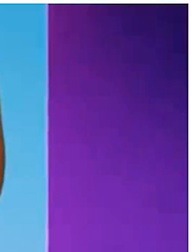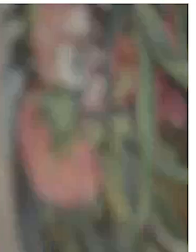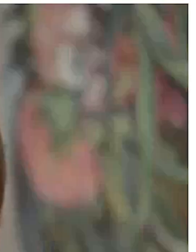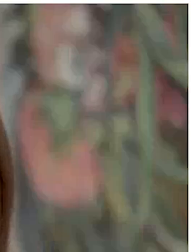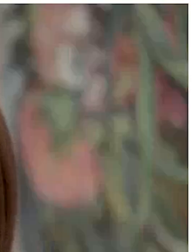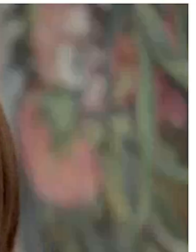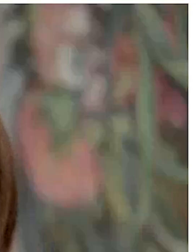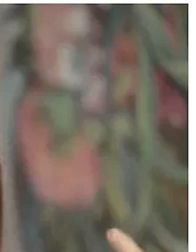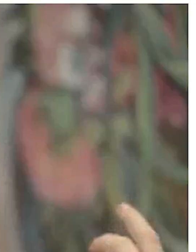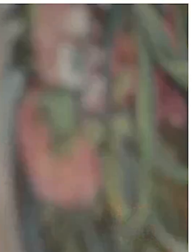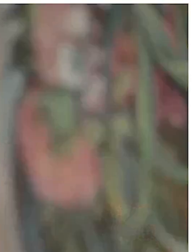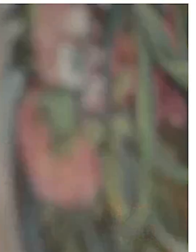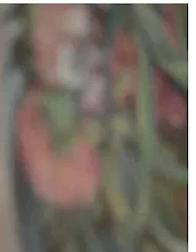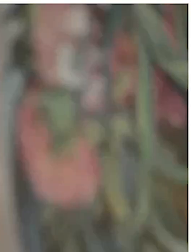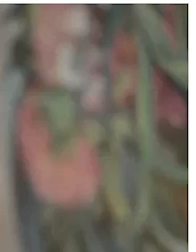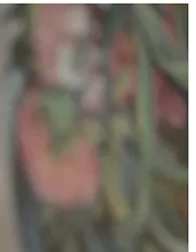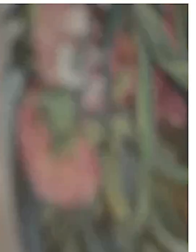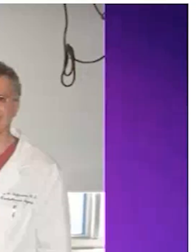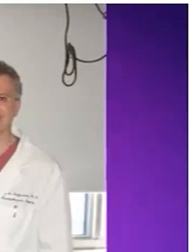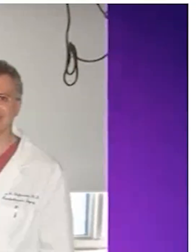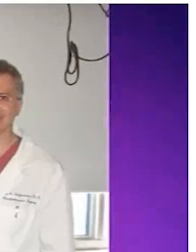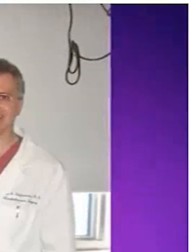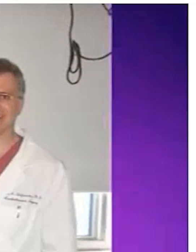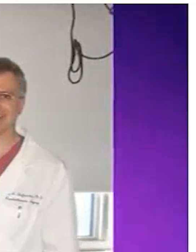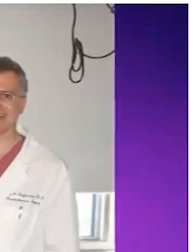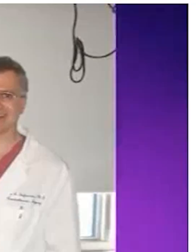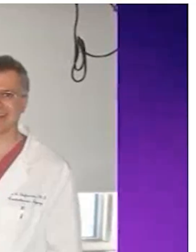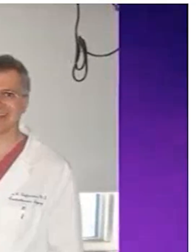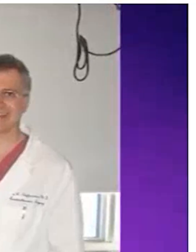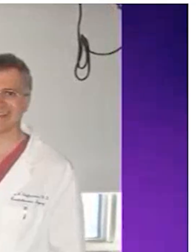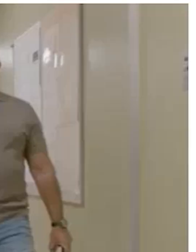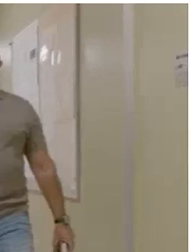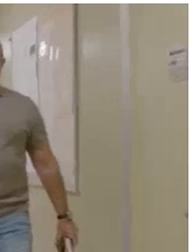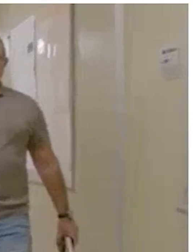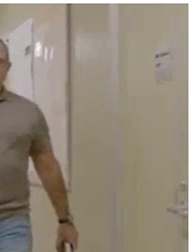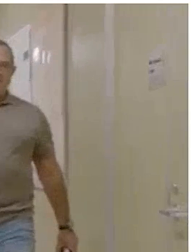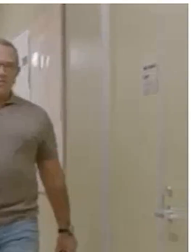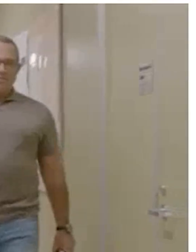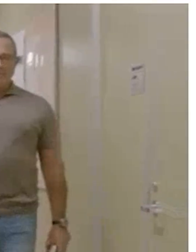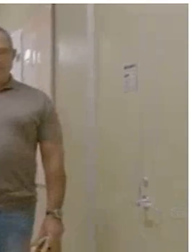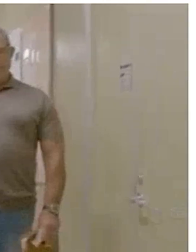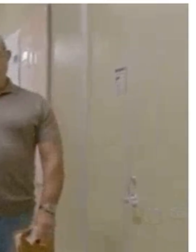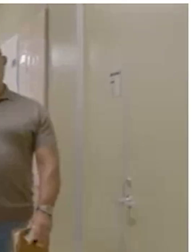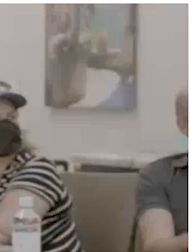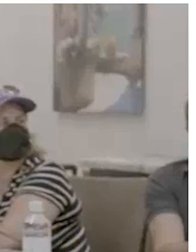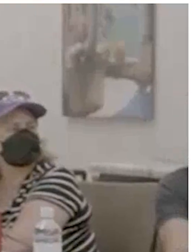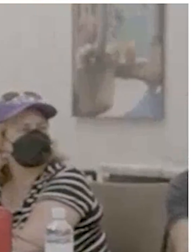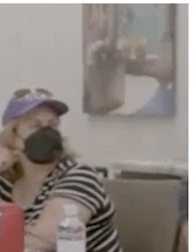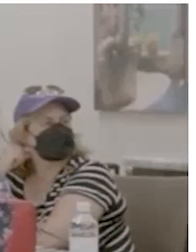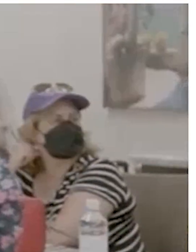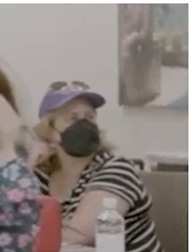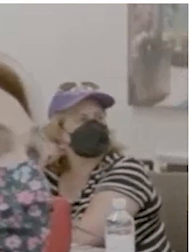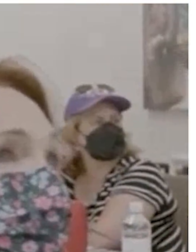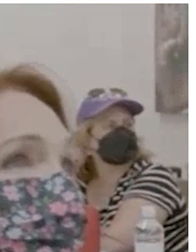The sciences and the medical community that have teamed up with us and that provide for us and we provide